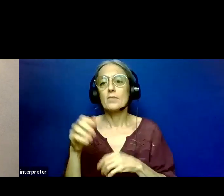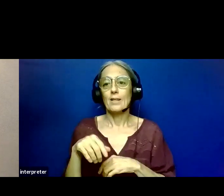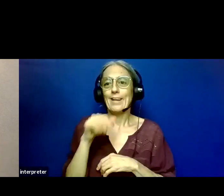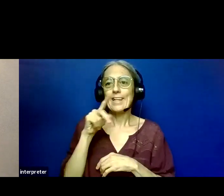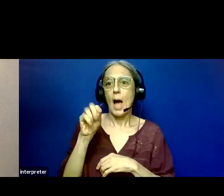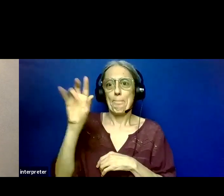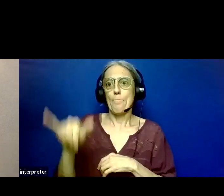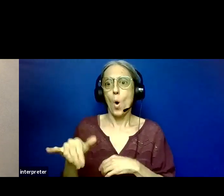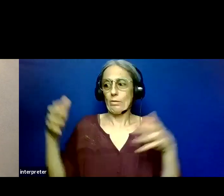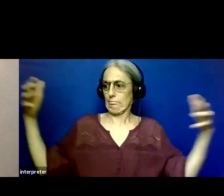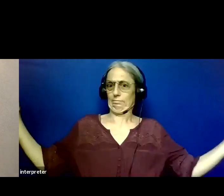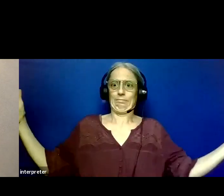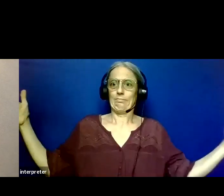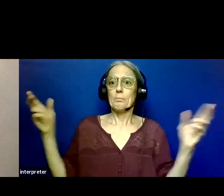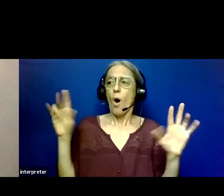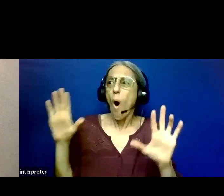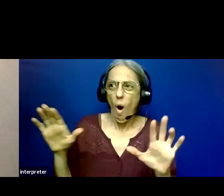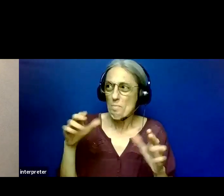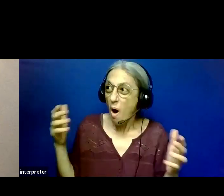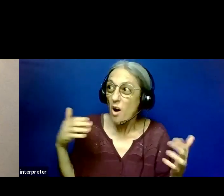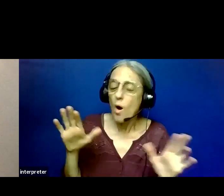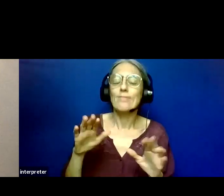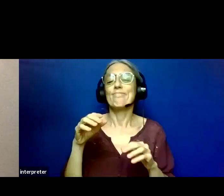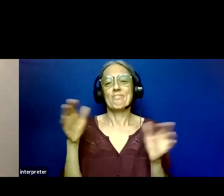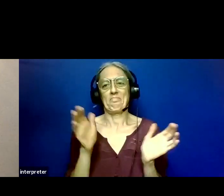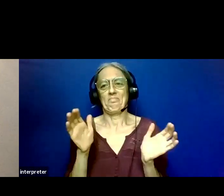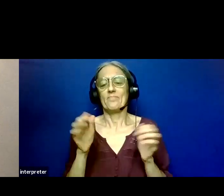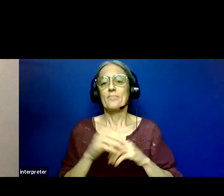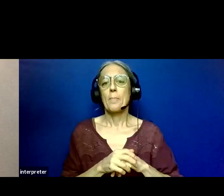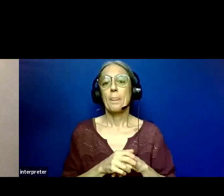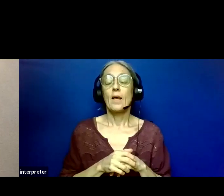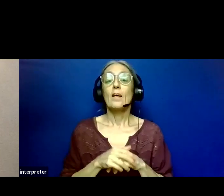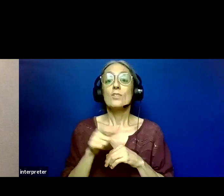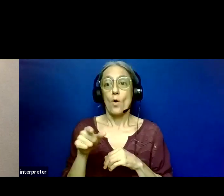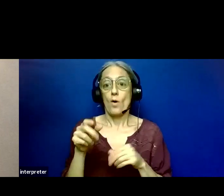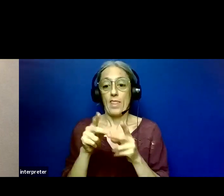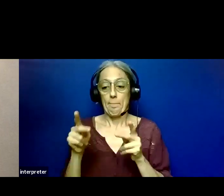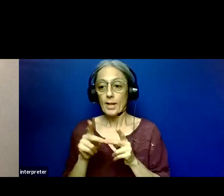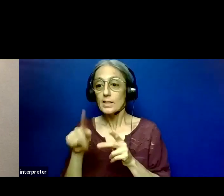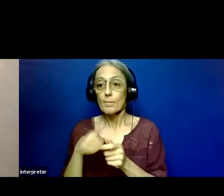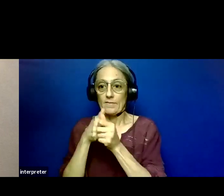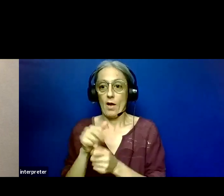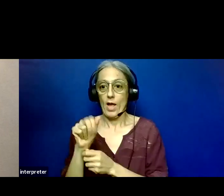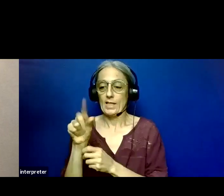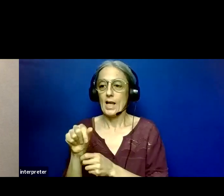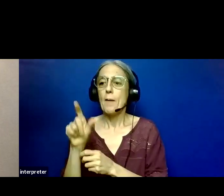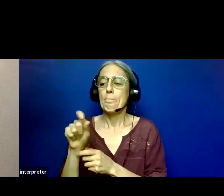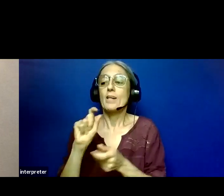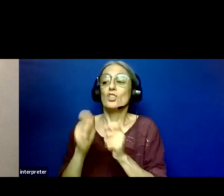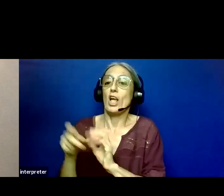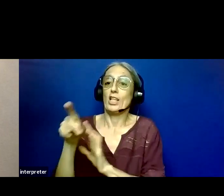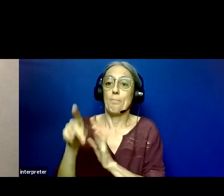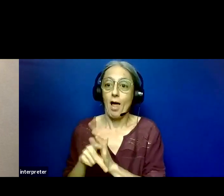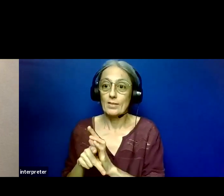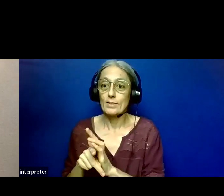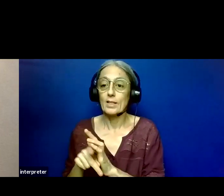out and think they're talking about a pony. So entities covered by the ADA must modify their policies to permit miniature horses